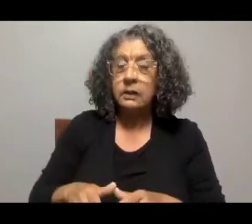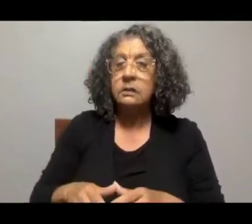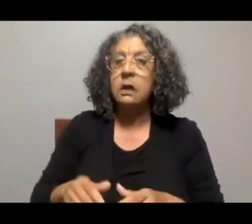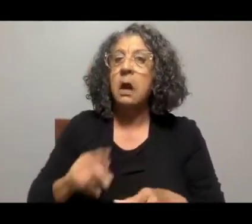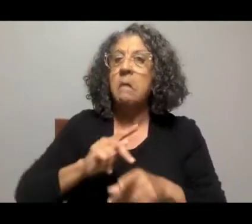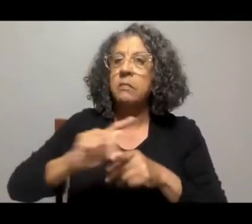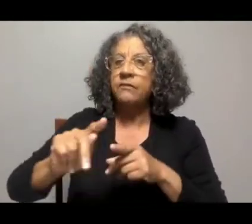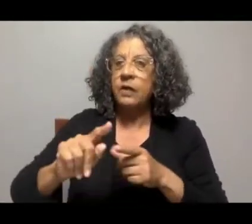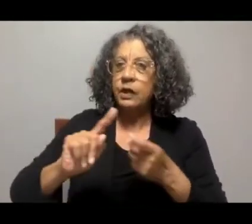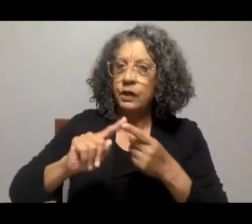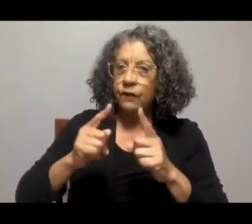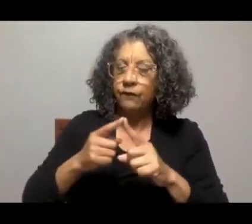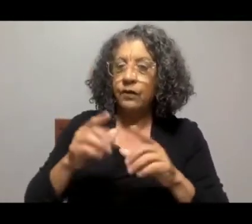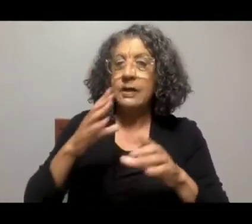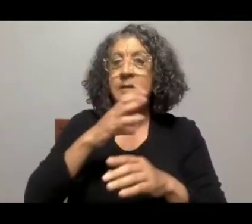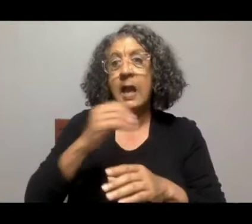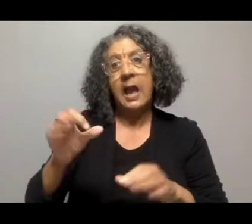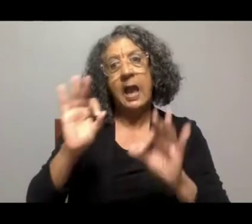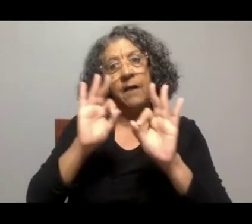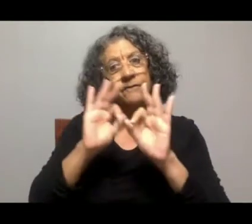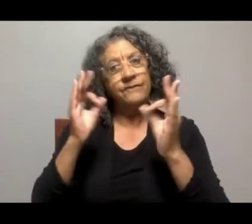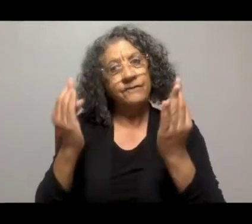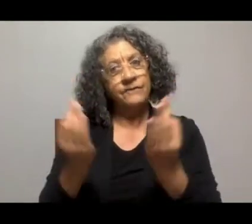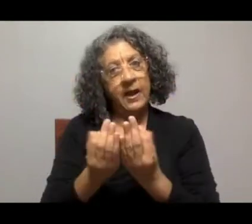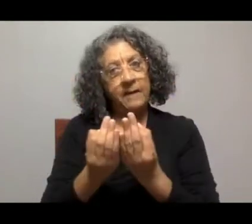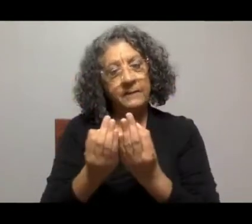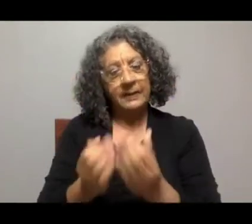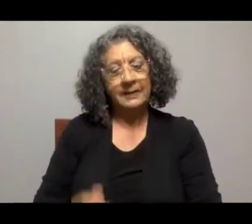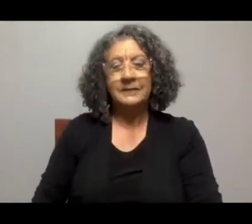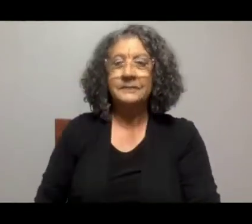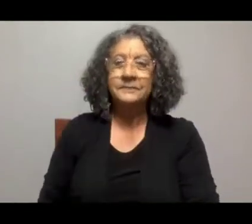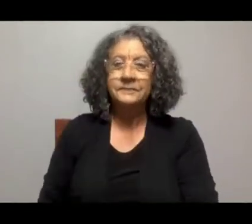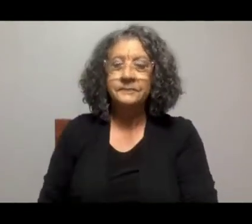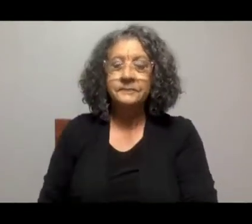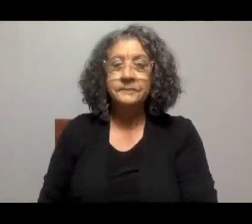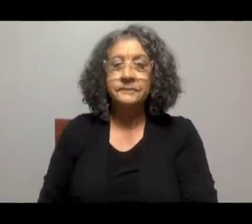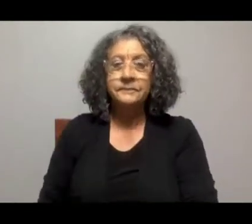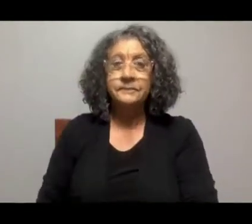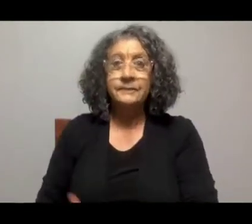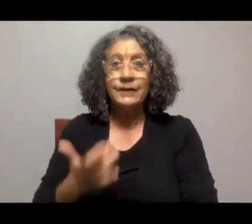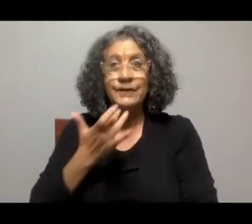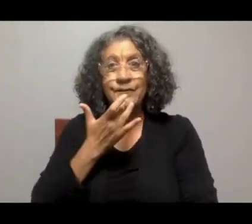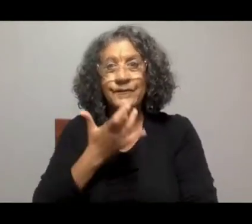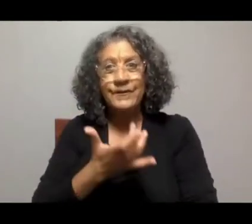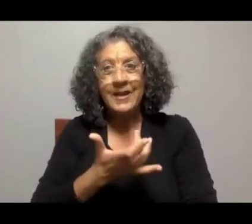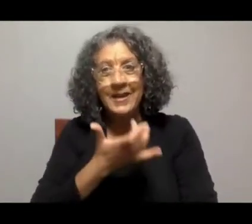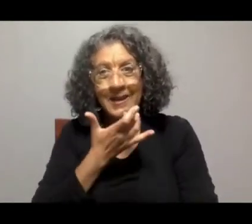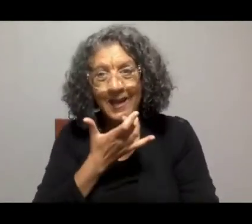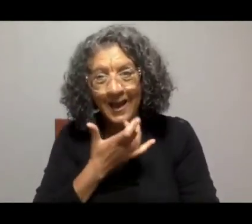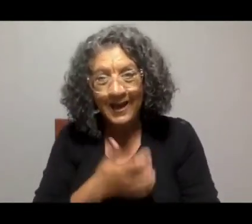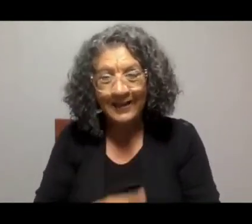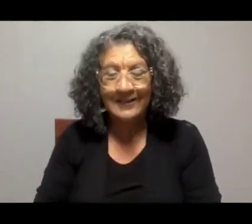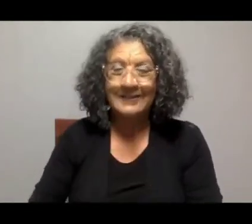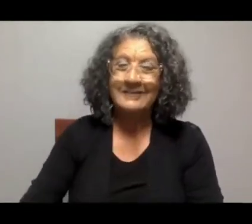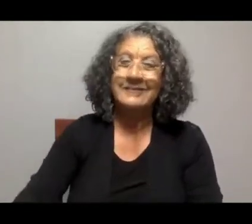counselor, your pre-ETS specialist, the professional friends, and family. Good luck.